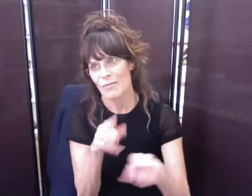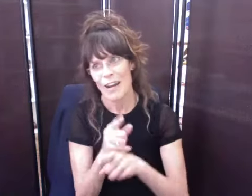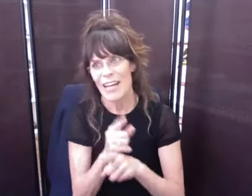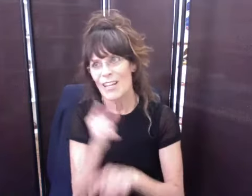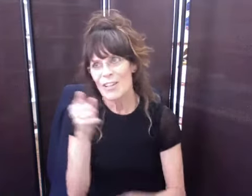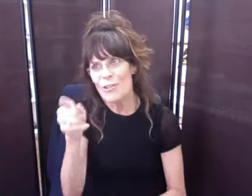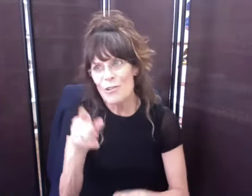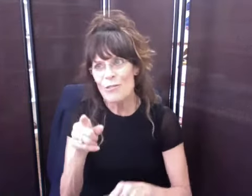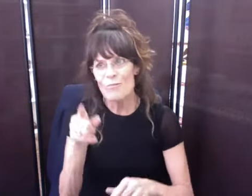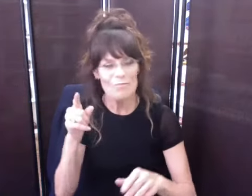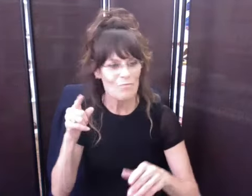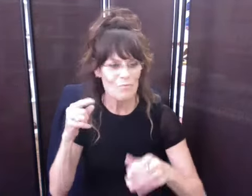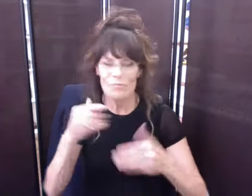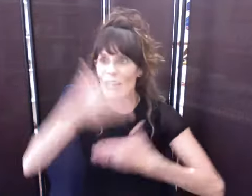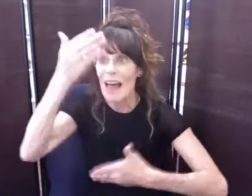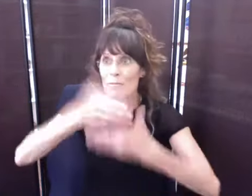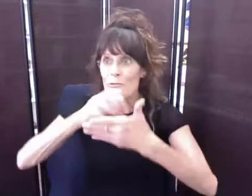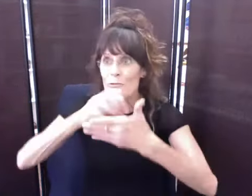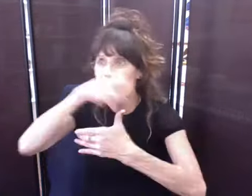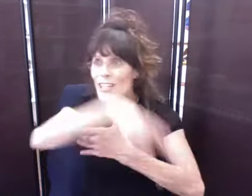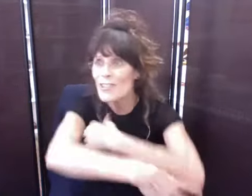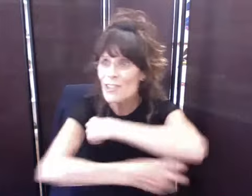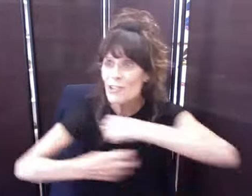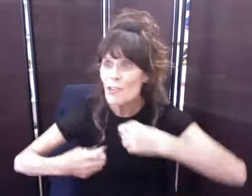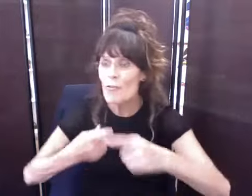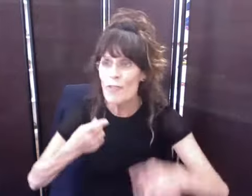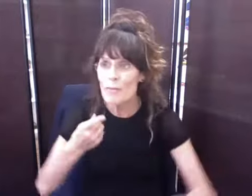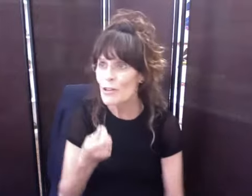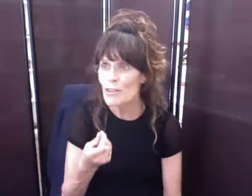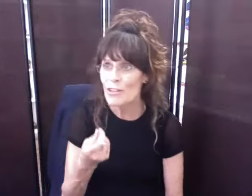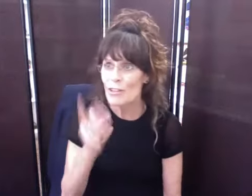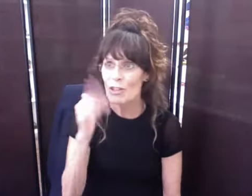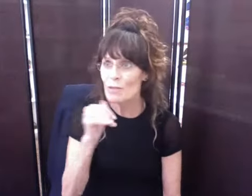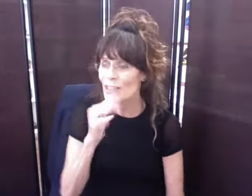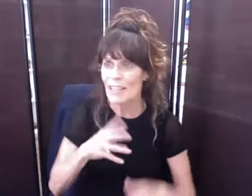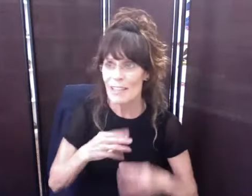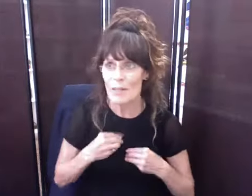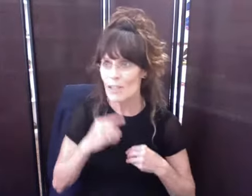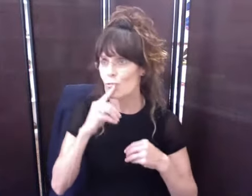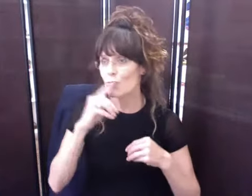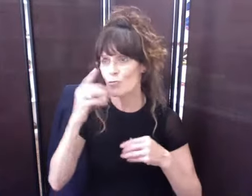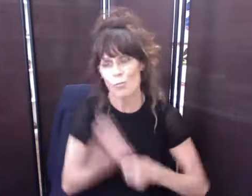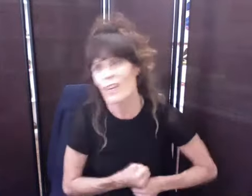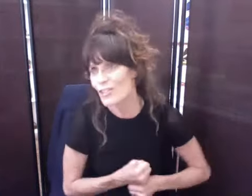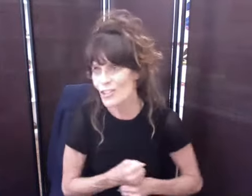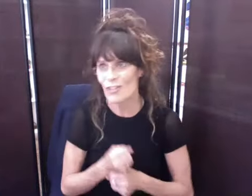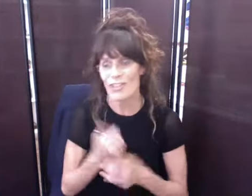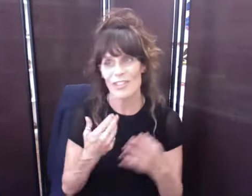into her house. So don't think she's like supposed to roll out some red carpet and genuflect now that you have 90 days or 120 days. That's not how